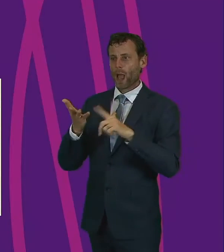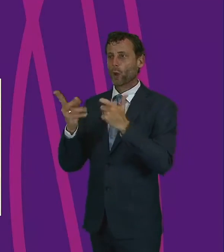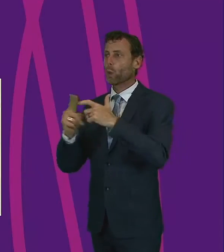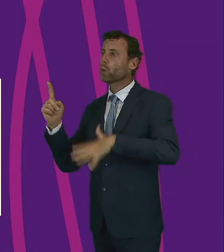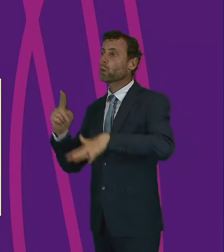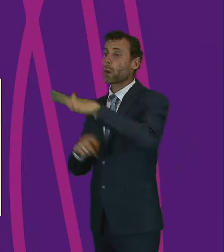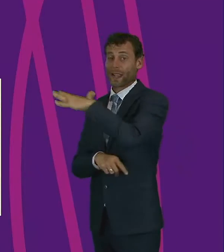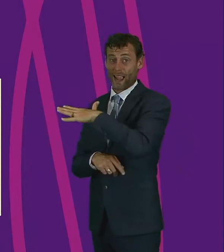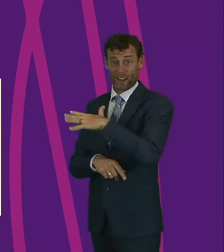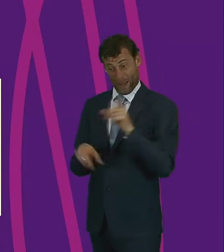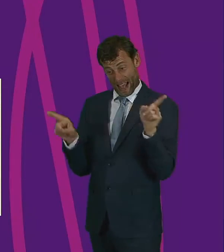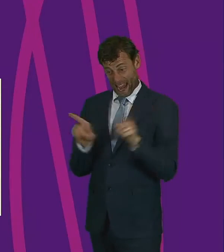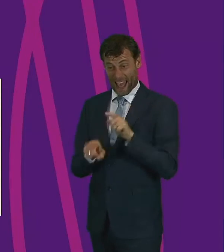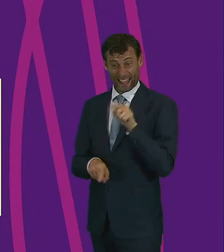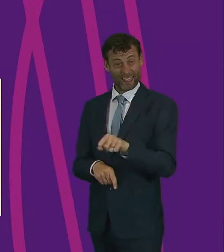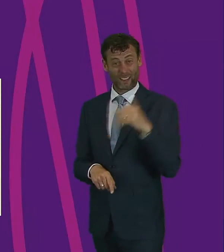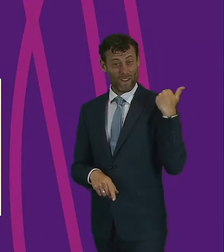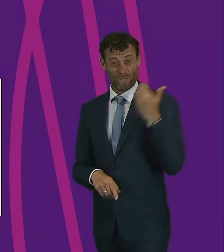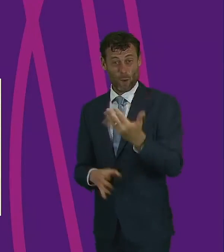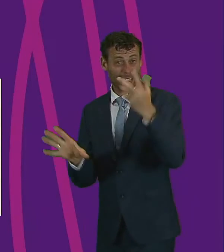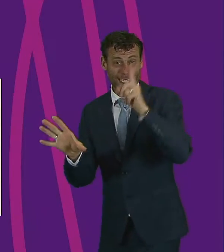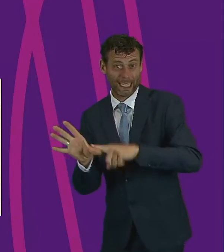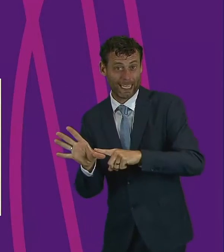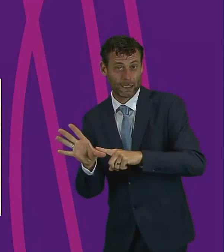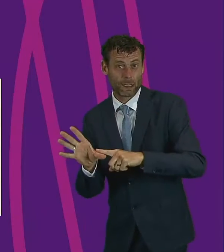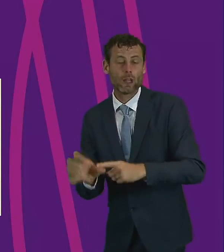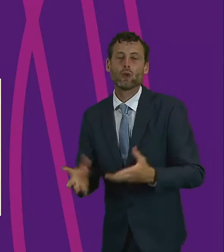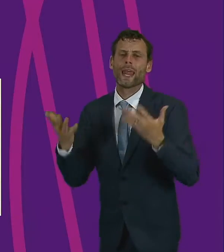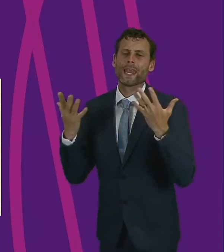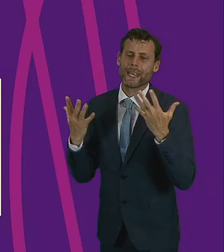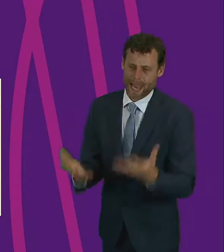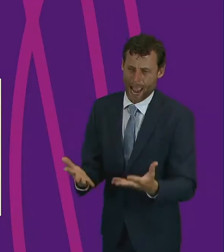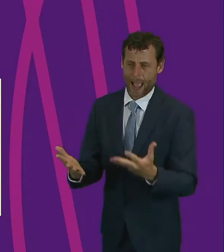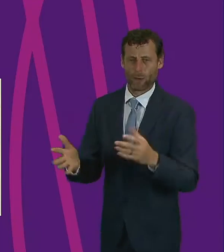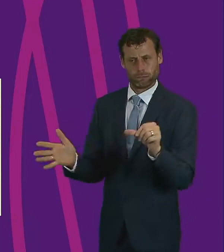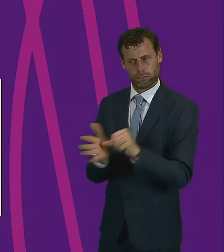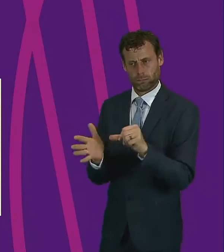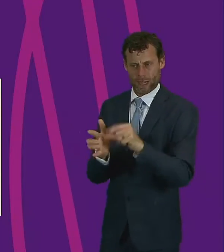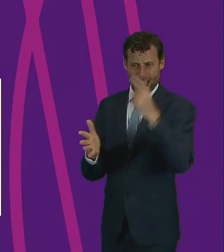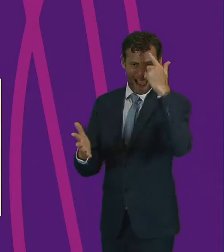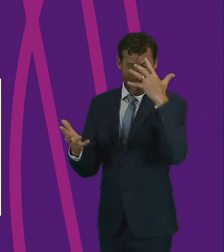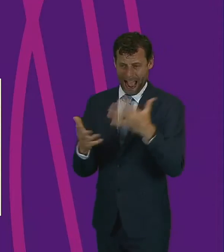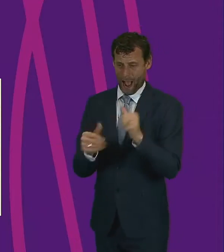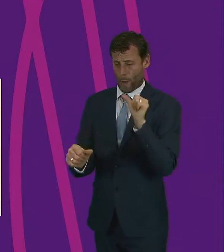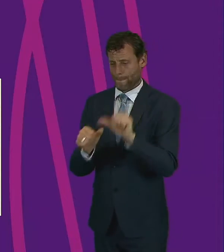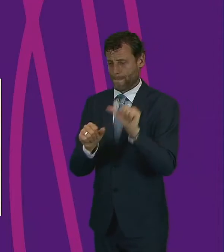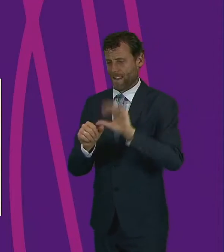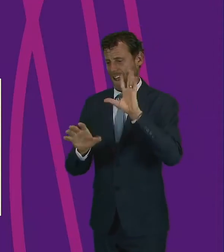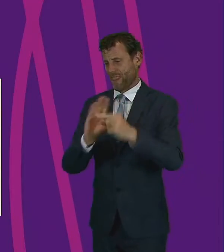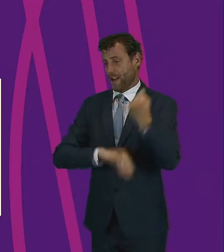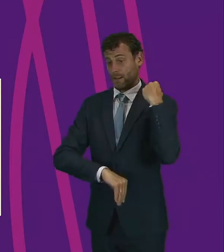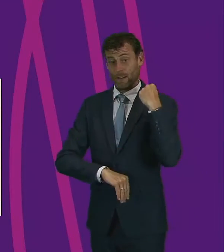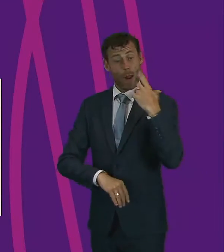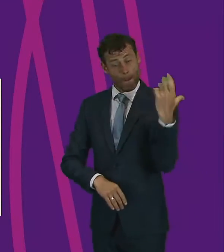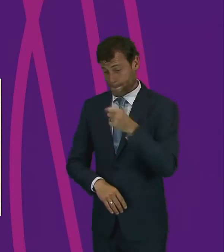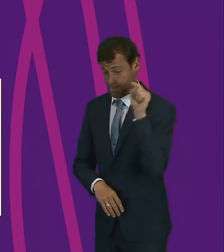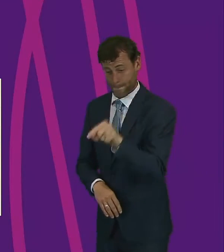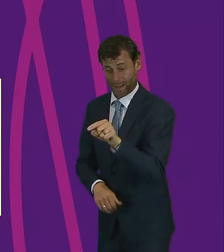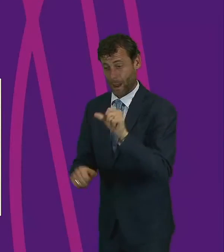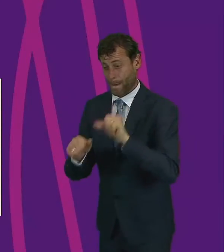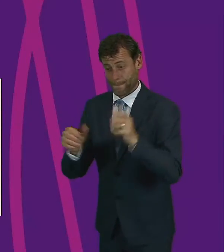for much of the last decade. The challenge now is how we do better, because we really must do better, and